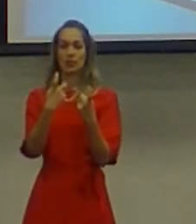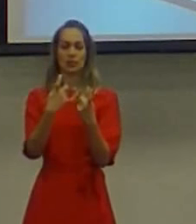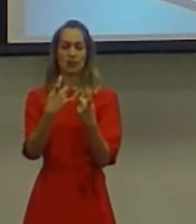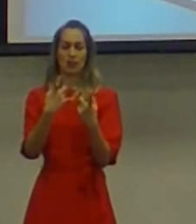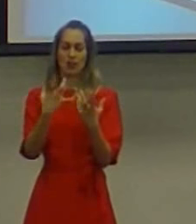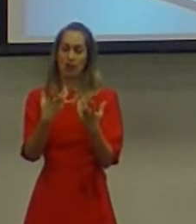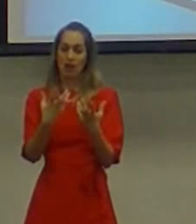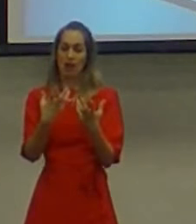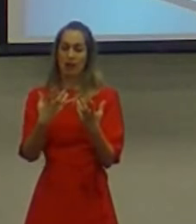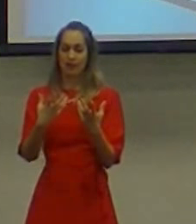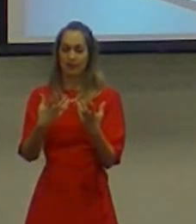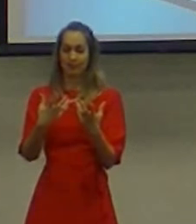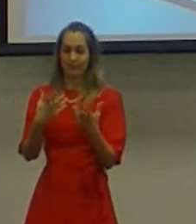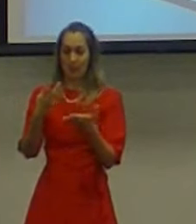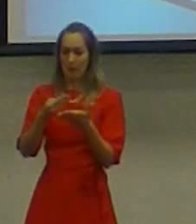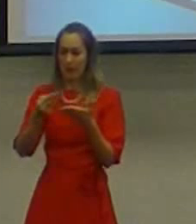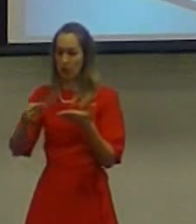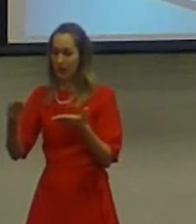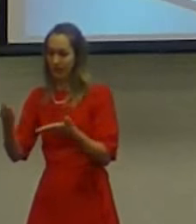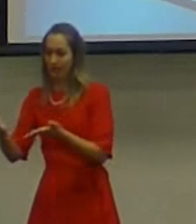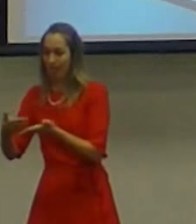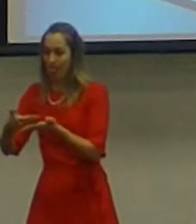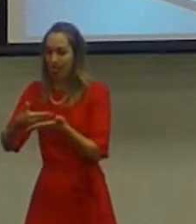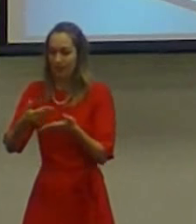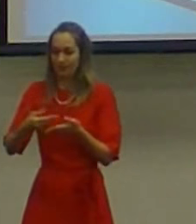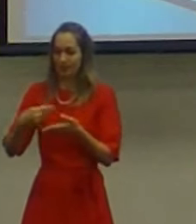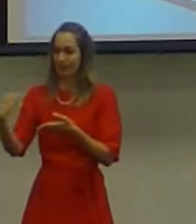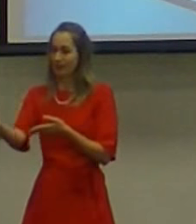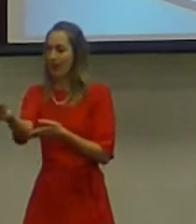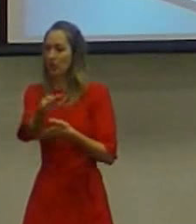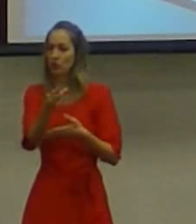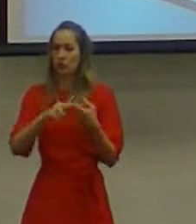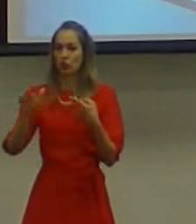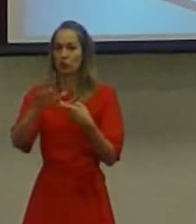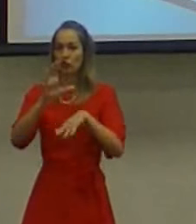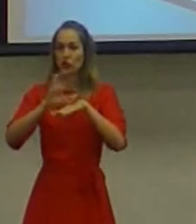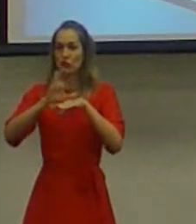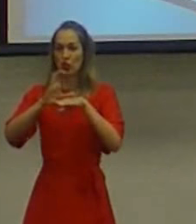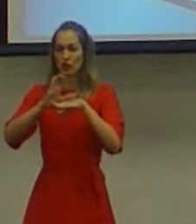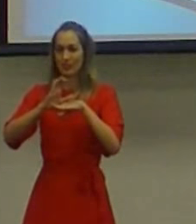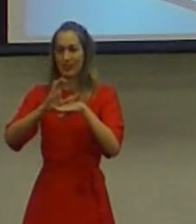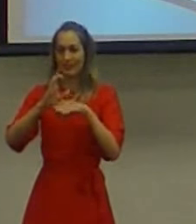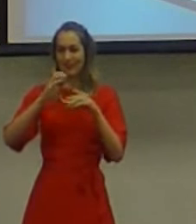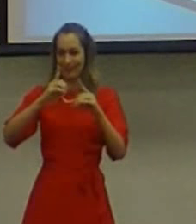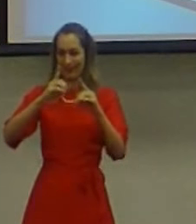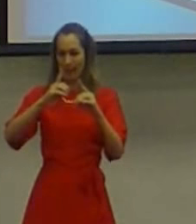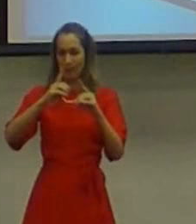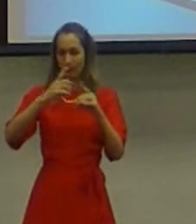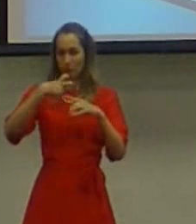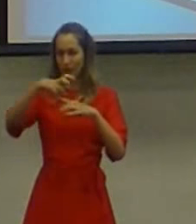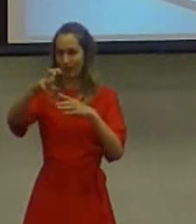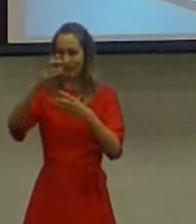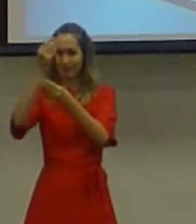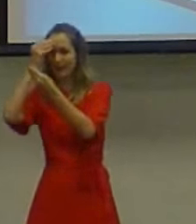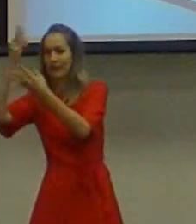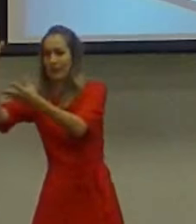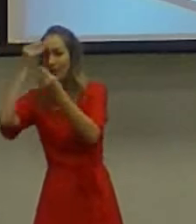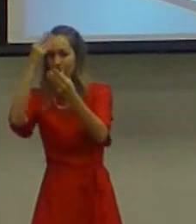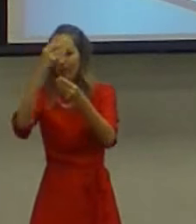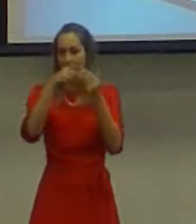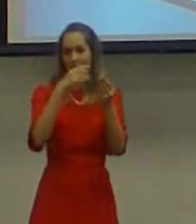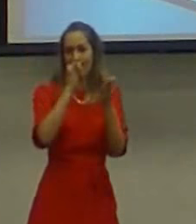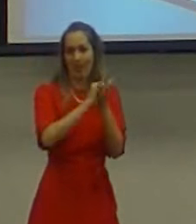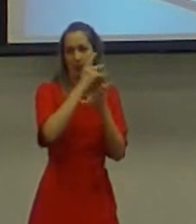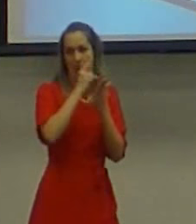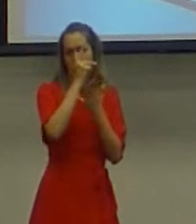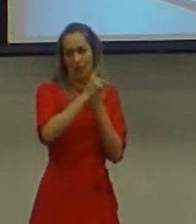summer, grab some materials from us and take it back to your churches and help us spread the word about Disciple Trips, all right? And I'm going to end now. We're going to have a prayer request.